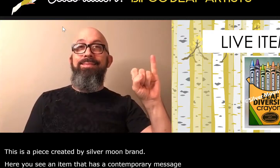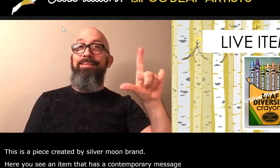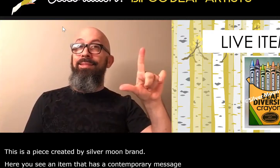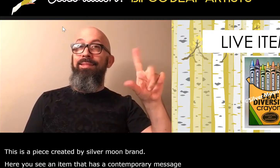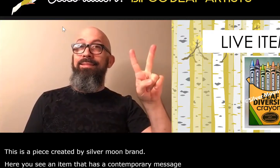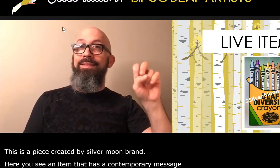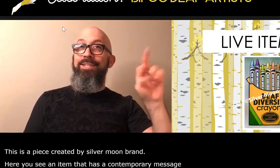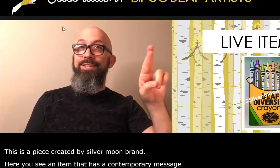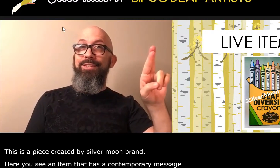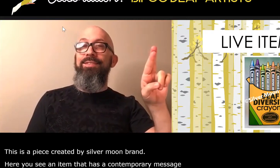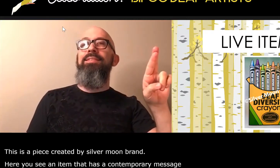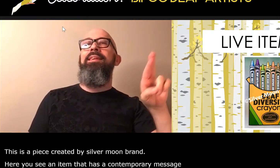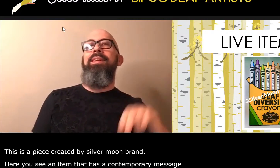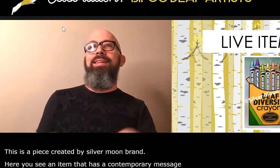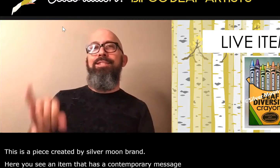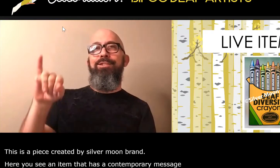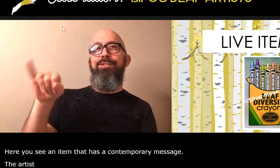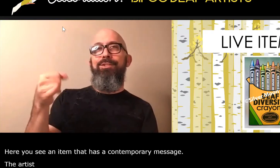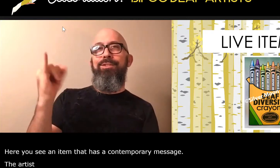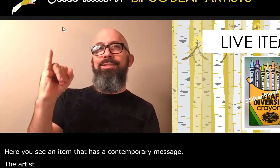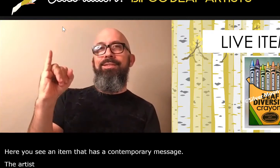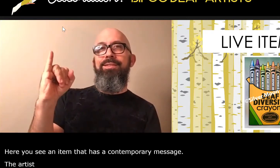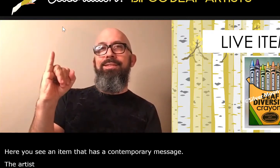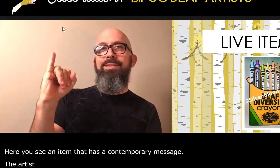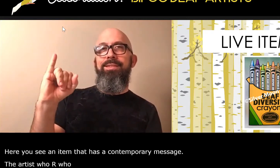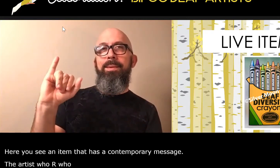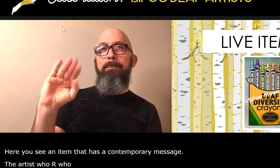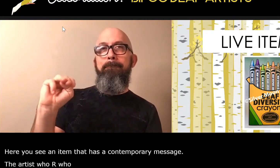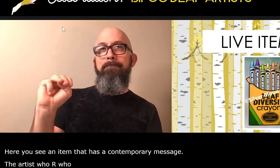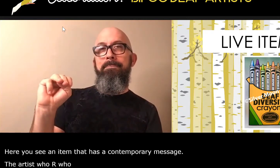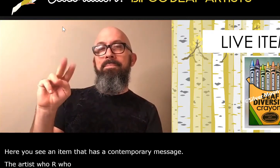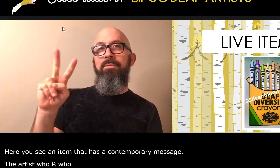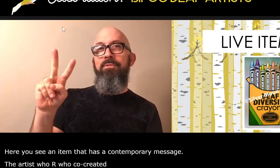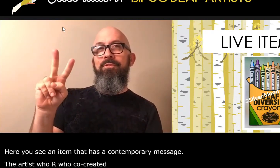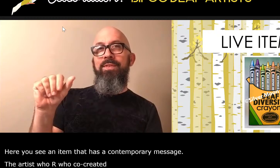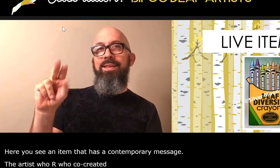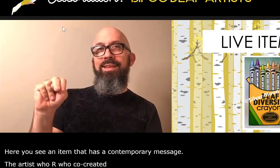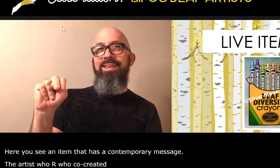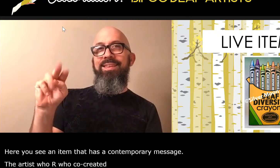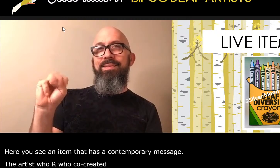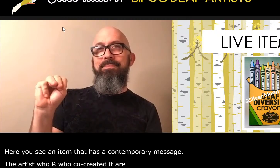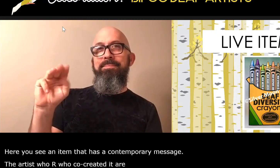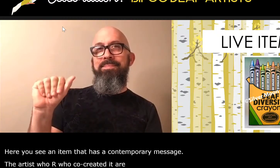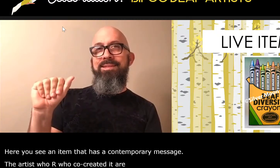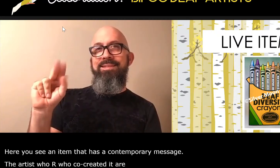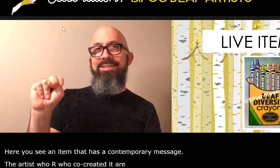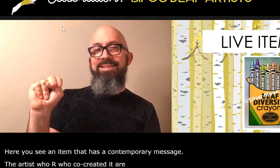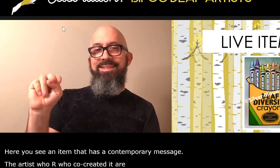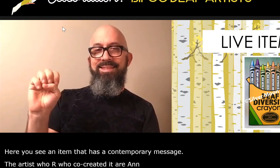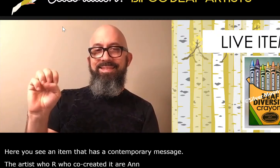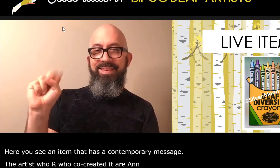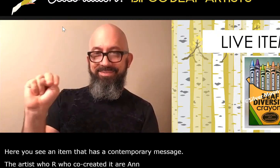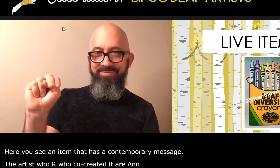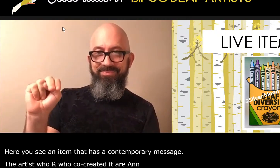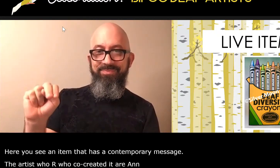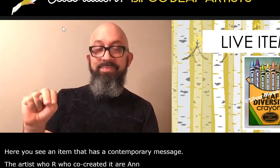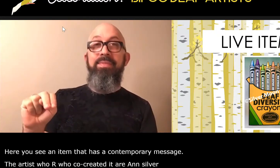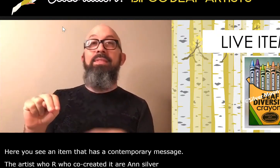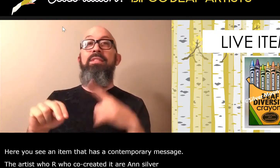The artists who co-created it are Ann Silver and Jim Van Manen.